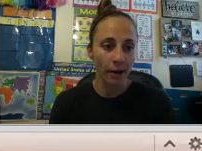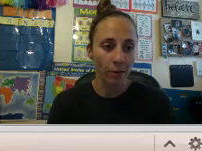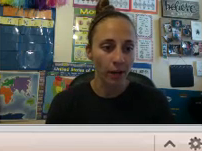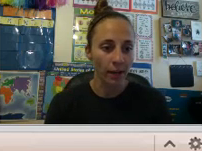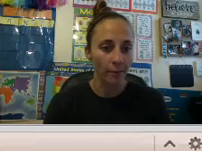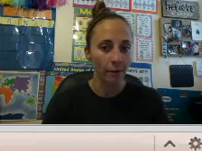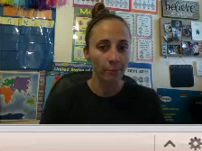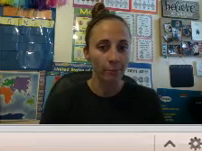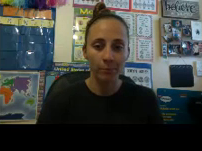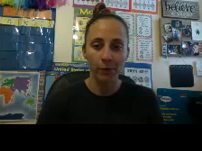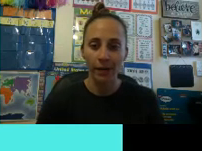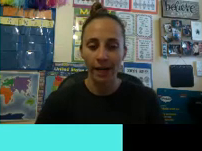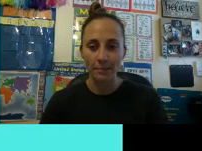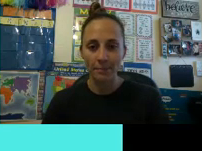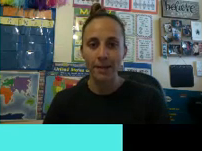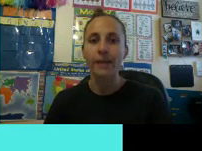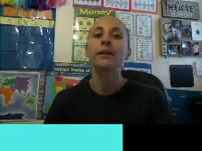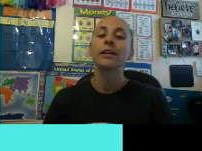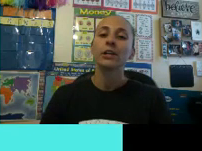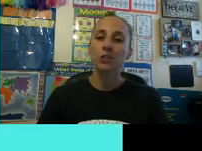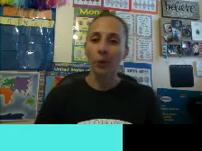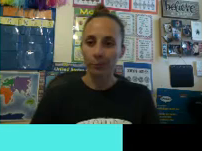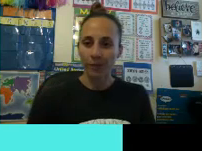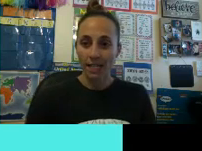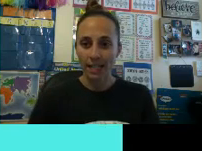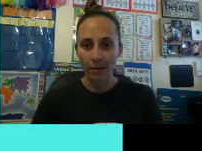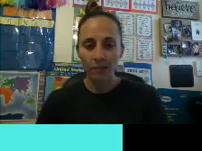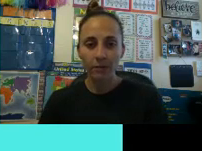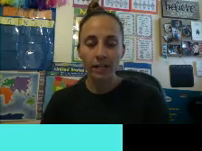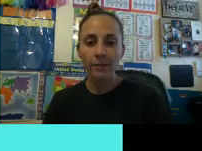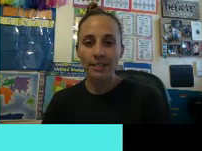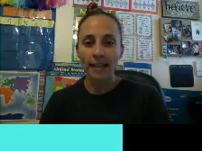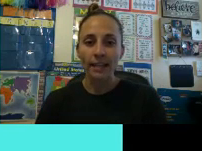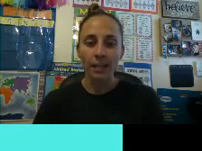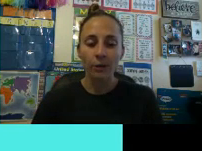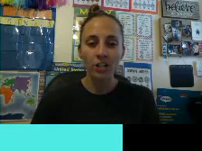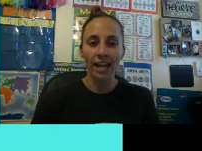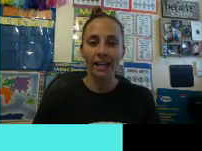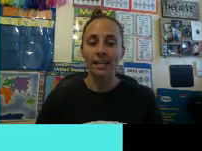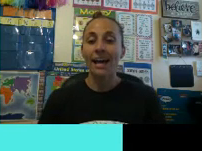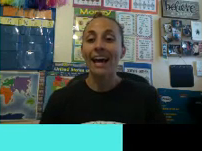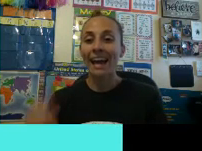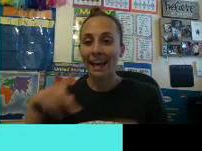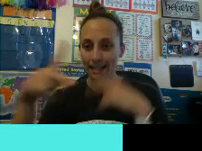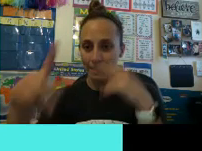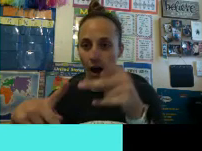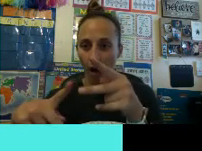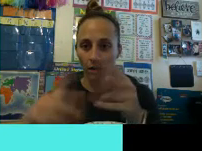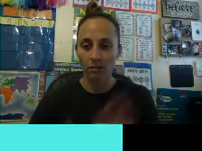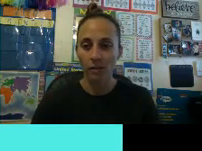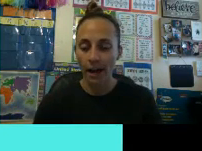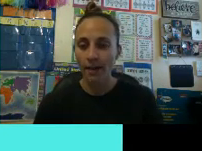my PowerPoint. I'm going to put it nice and big. So today we're going to be reading about sign language and hand